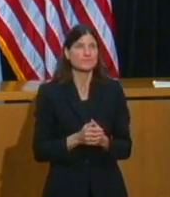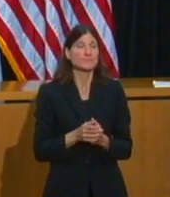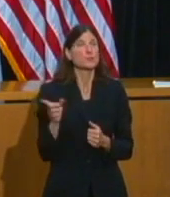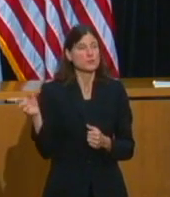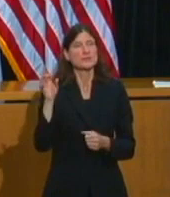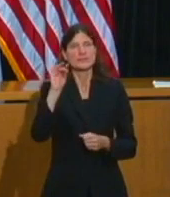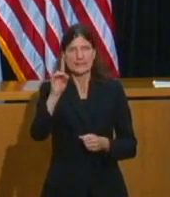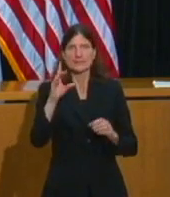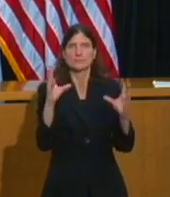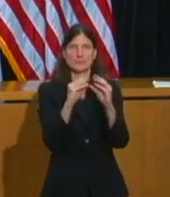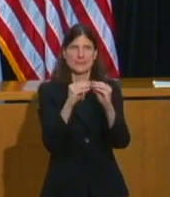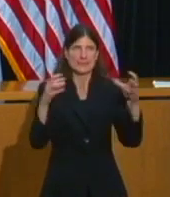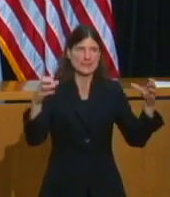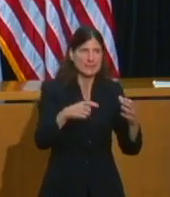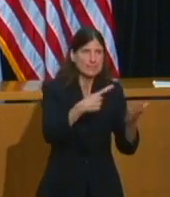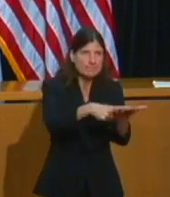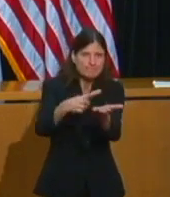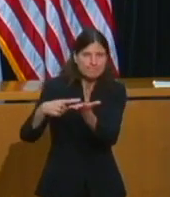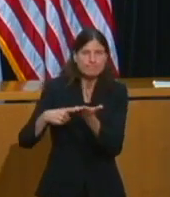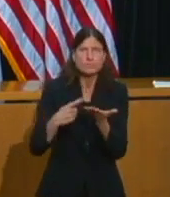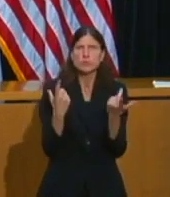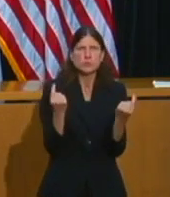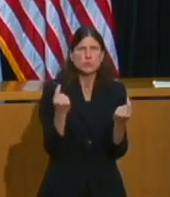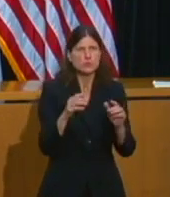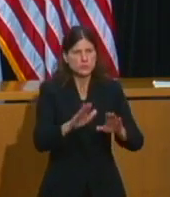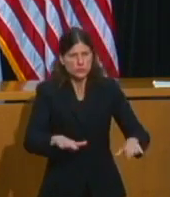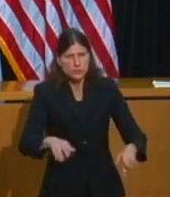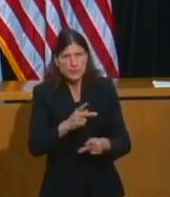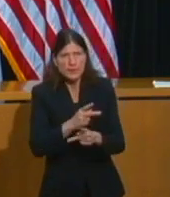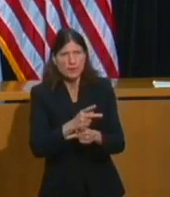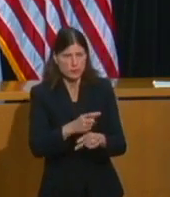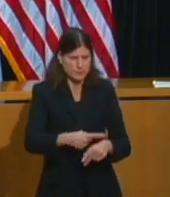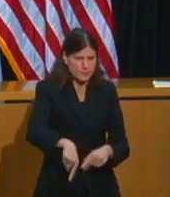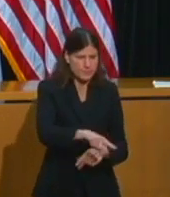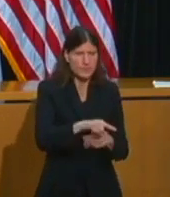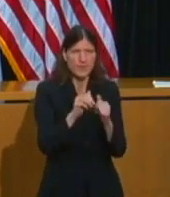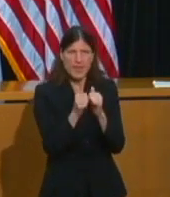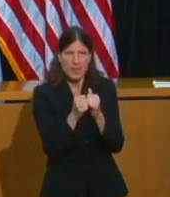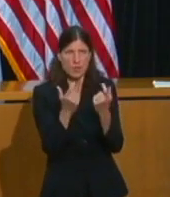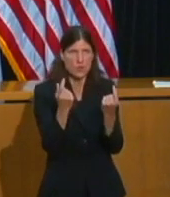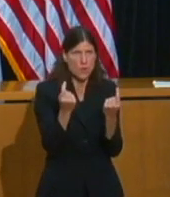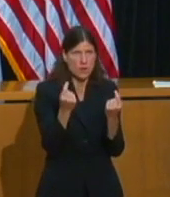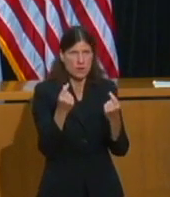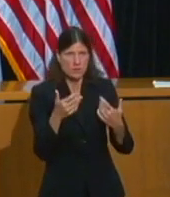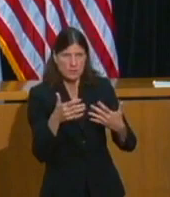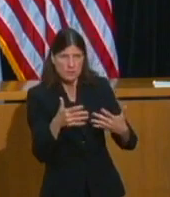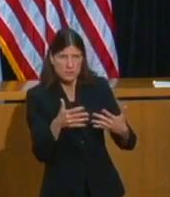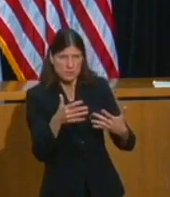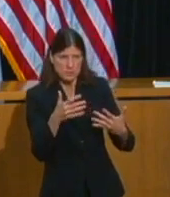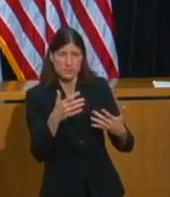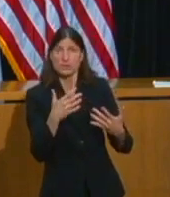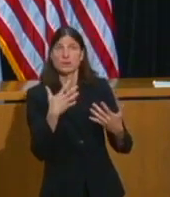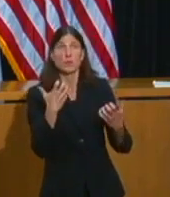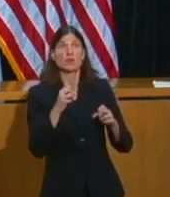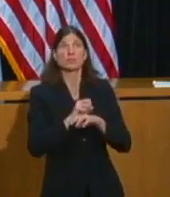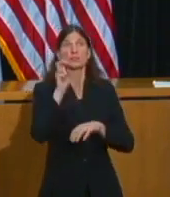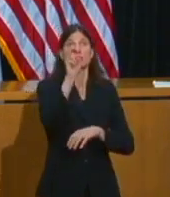camps, our child care programs, and other municipal programs can be prepared so that children and youth can enjoy the